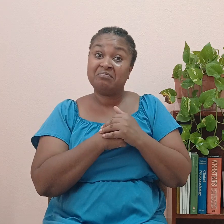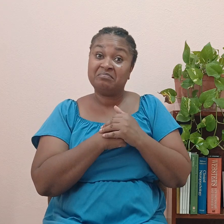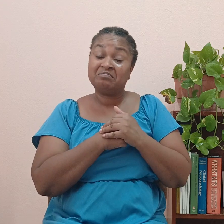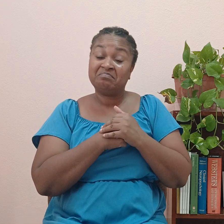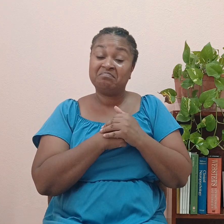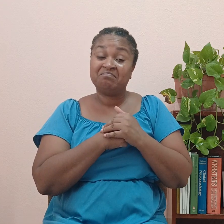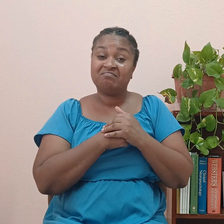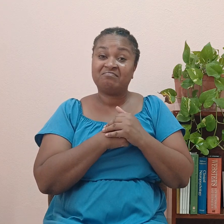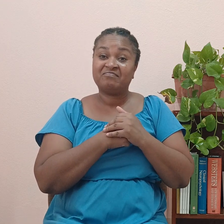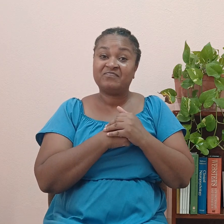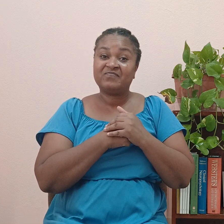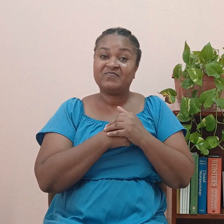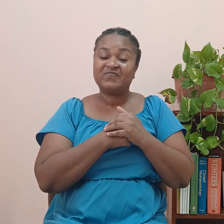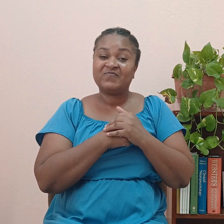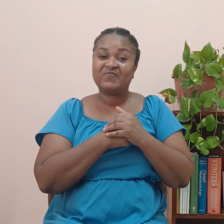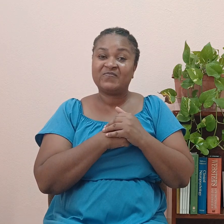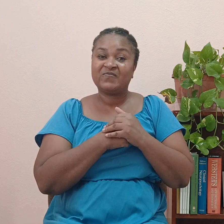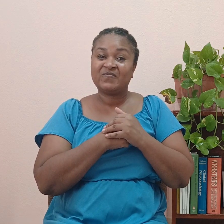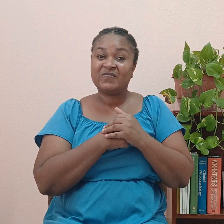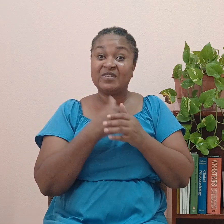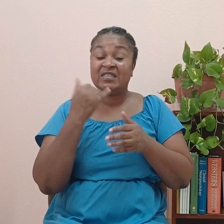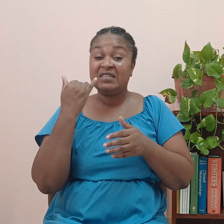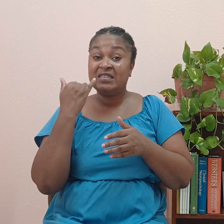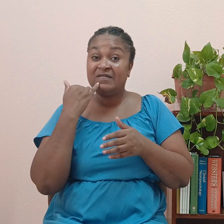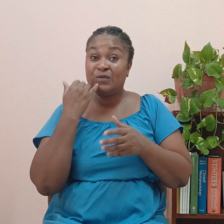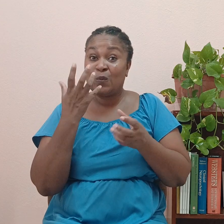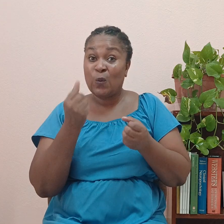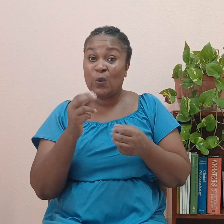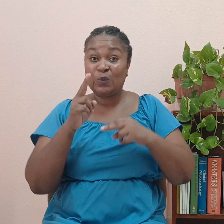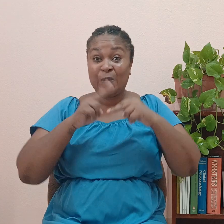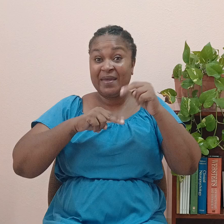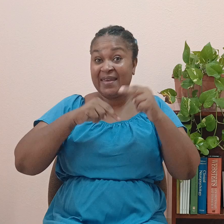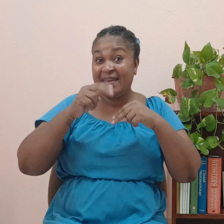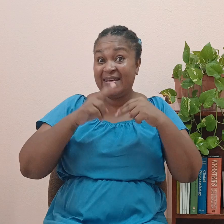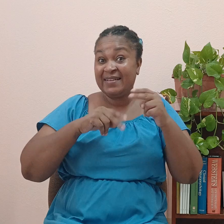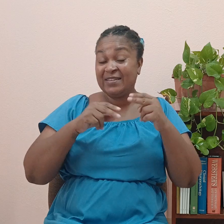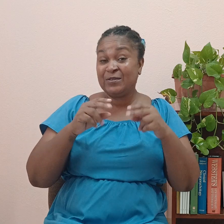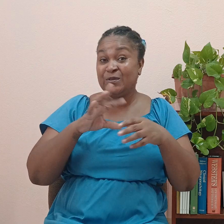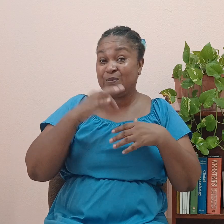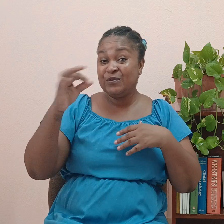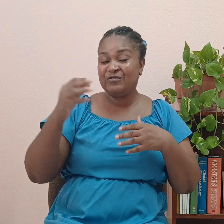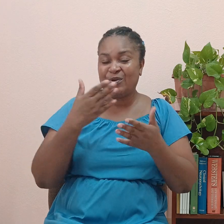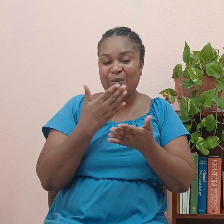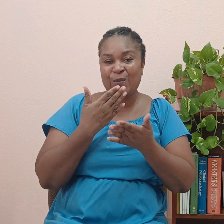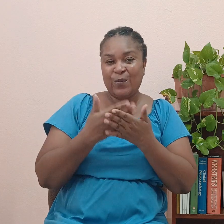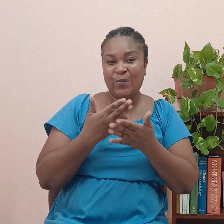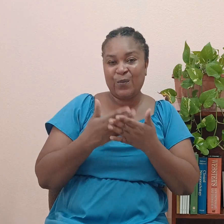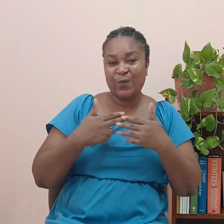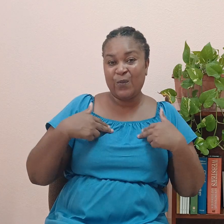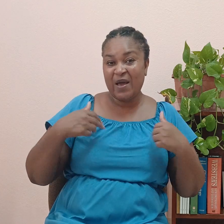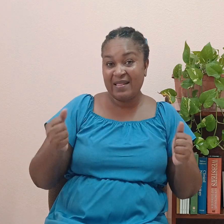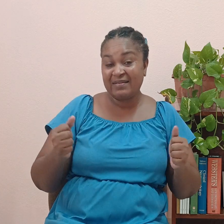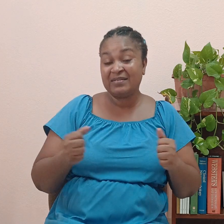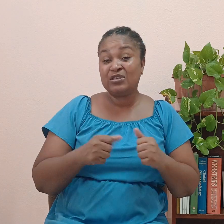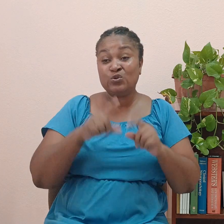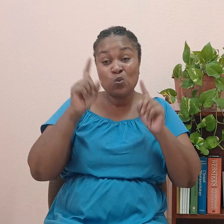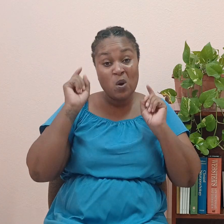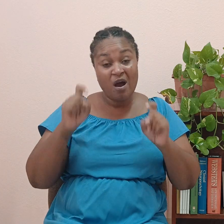To build your spiritual wellness, you should read your Bible